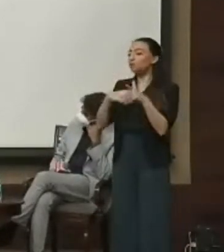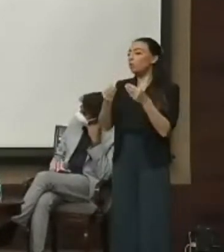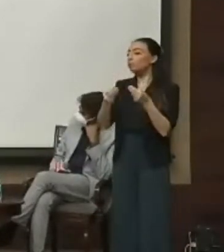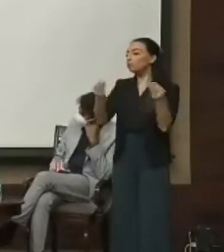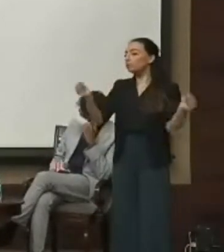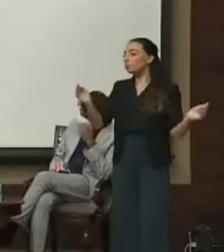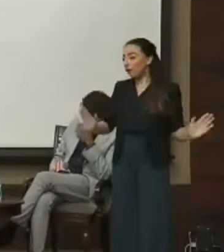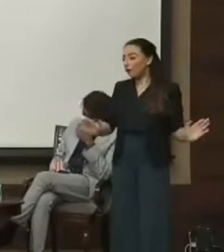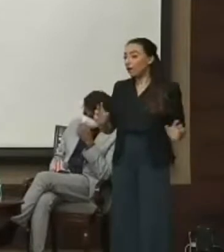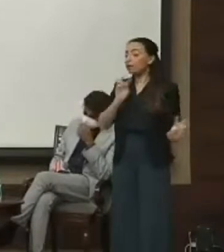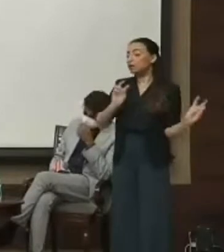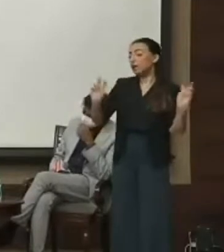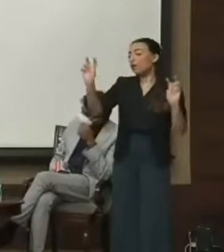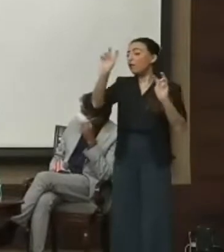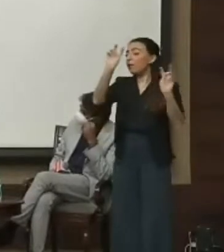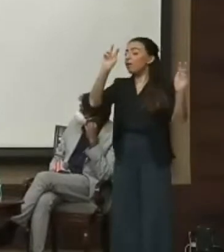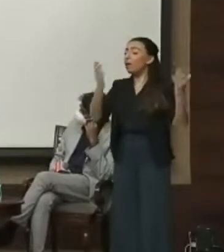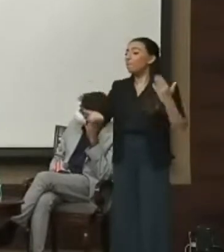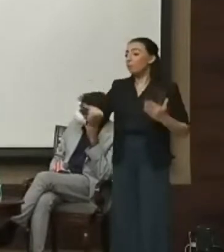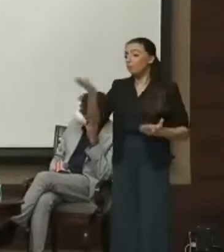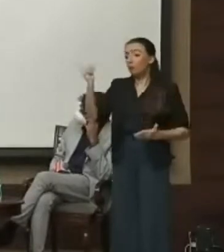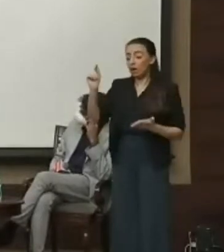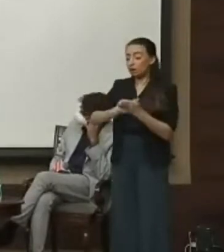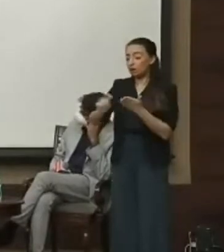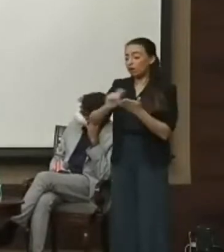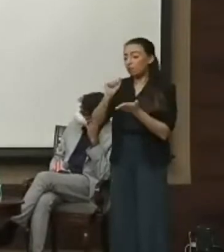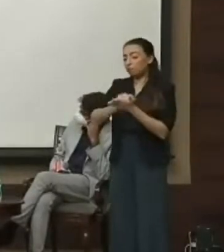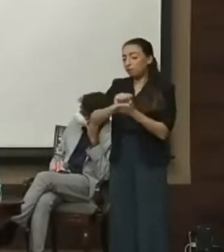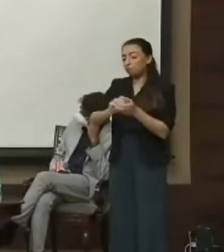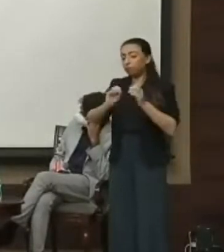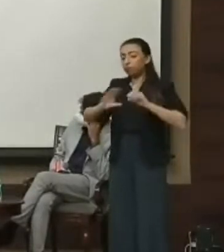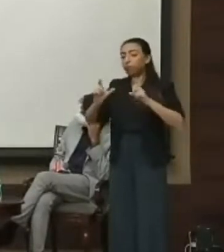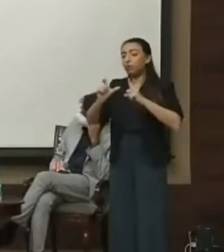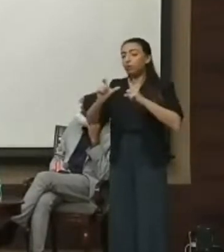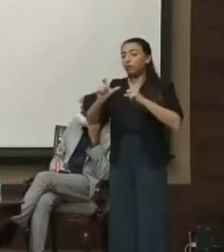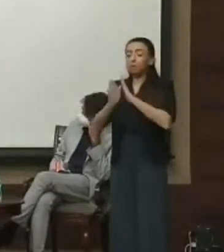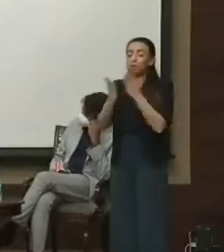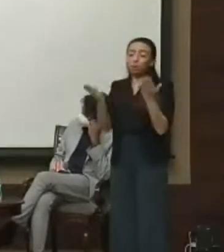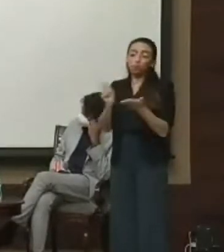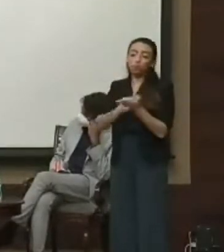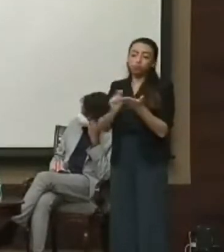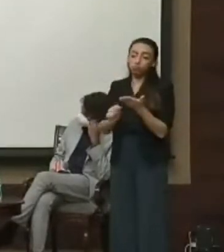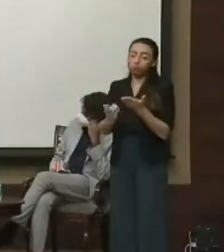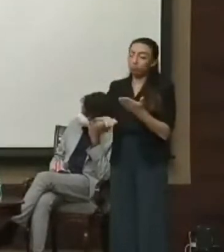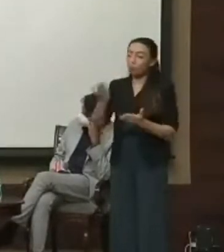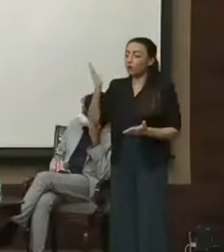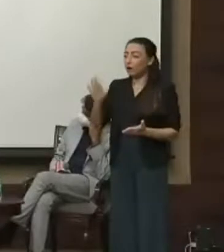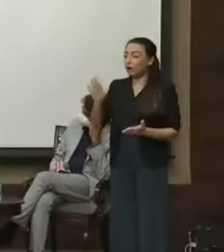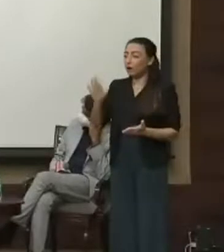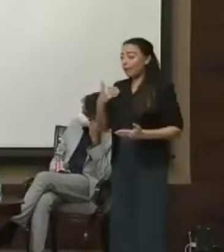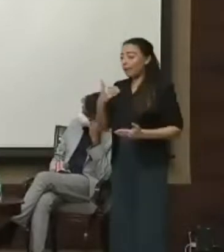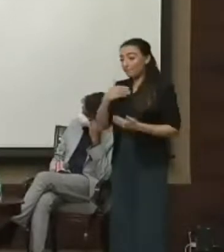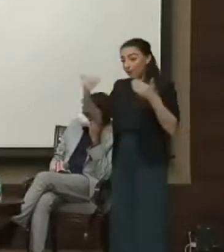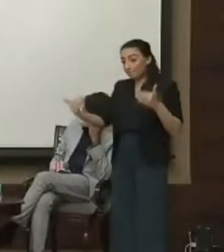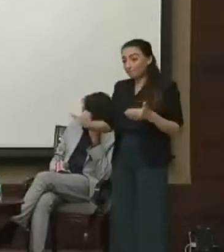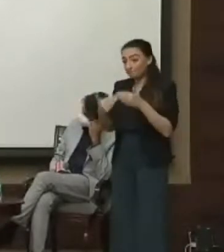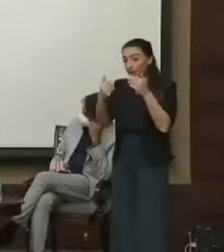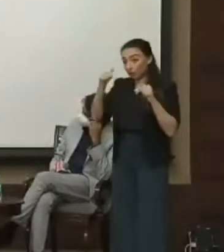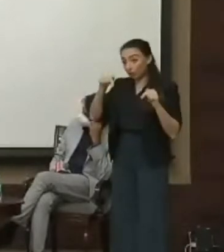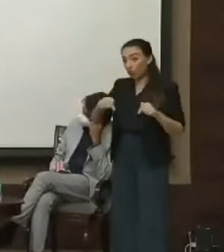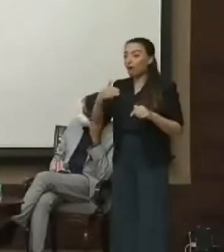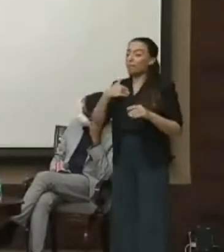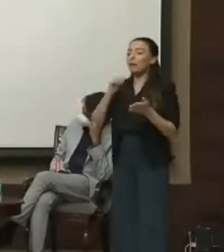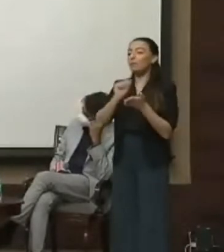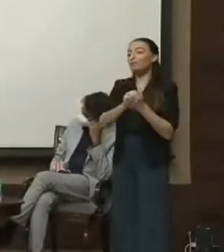traveled widely. He's also written extensively about disability. Every time I meet him, there is a new book that he has